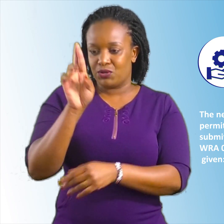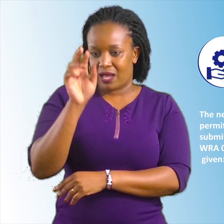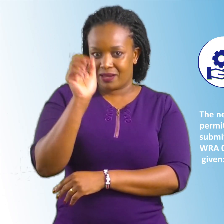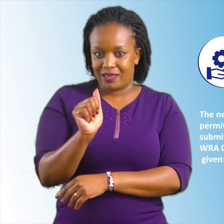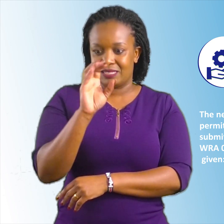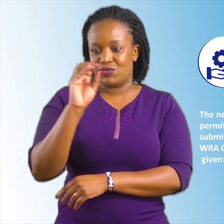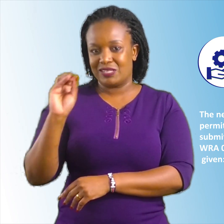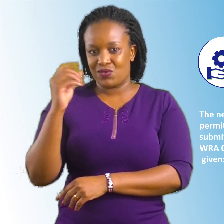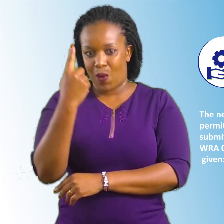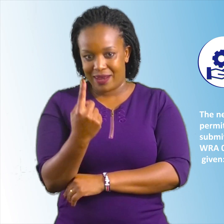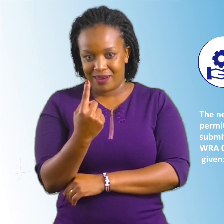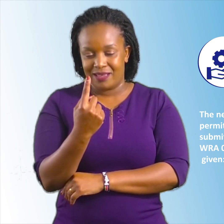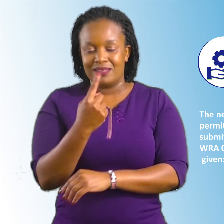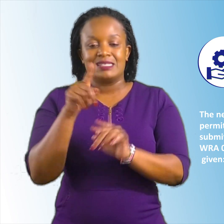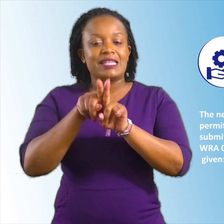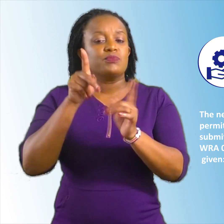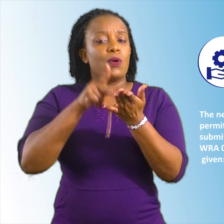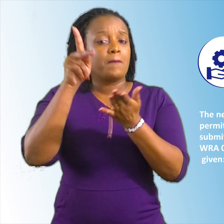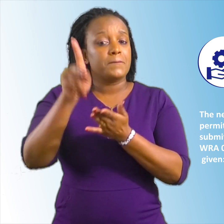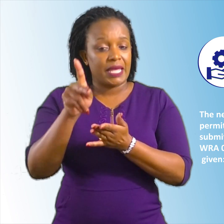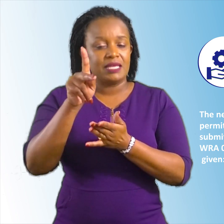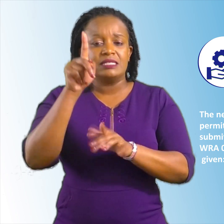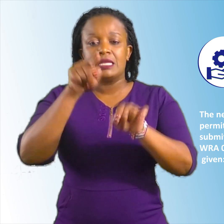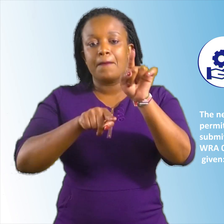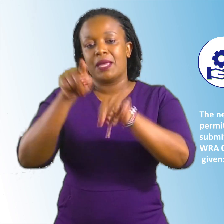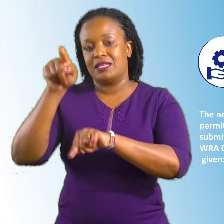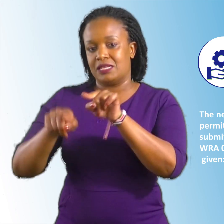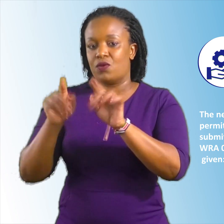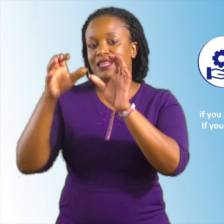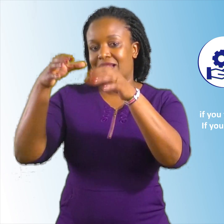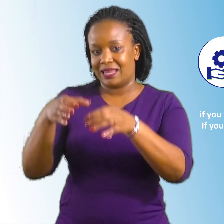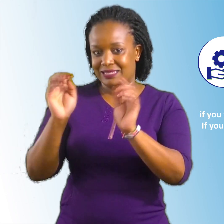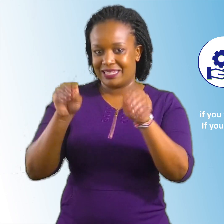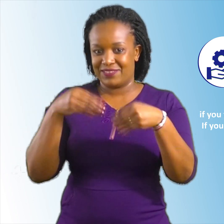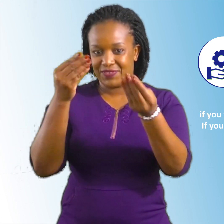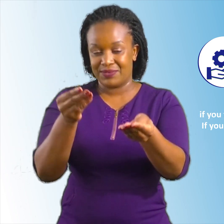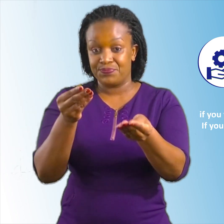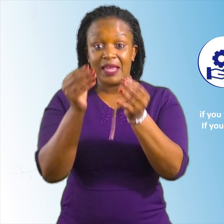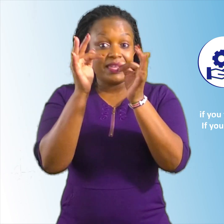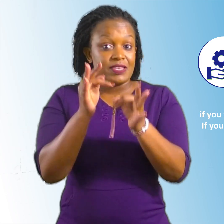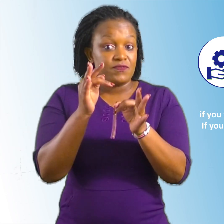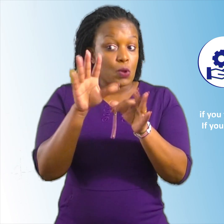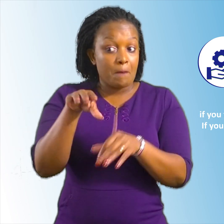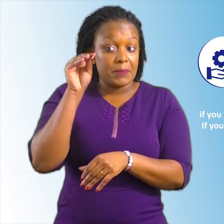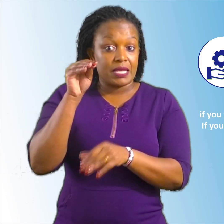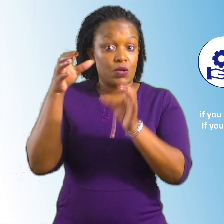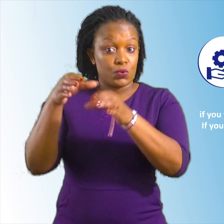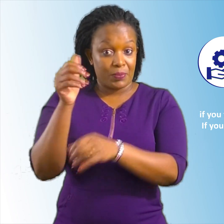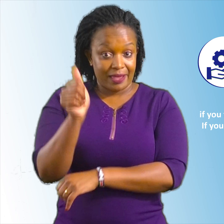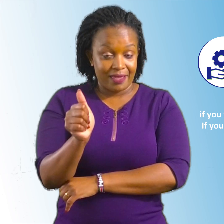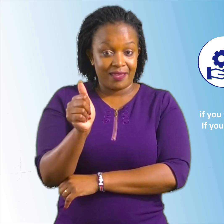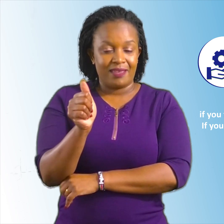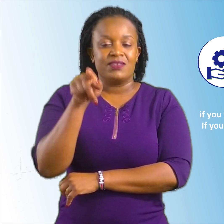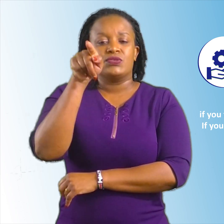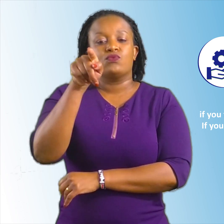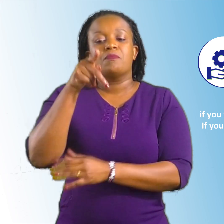WRA 001 and the charges depend on the class given. If you take Category A,